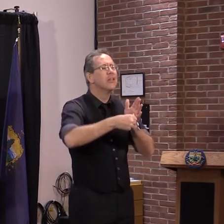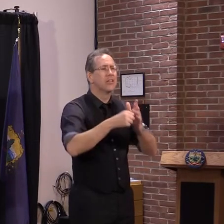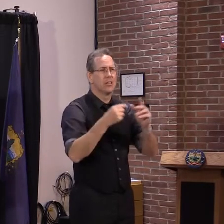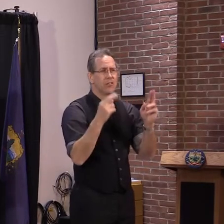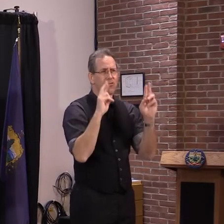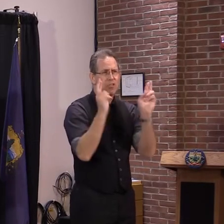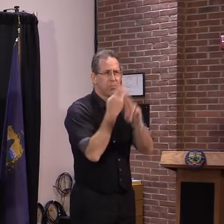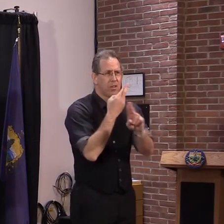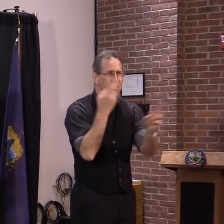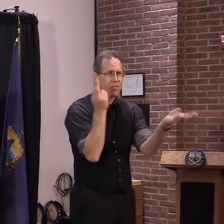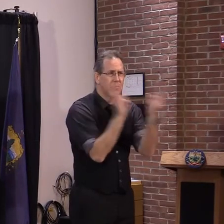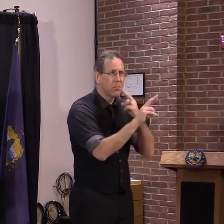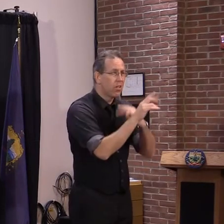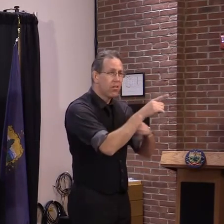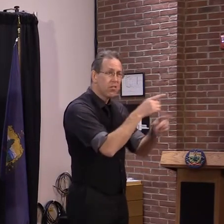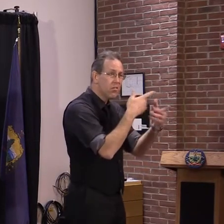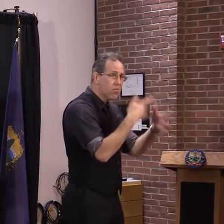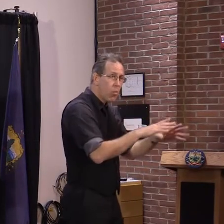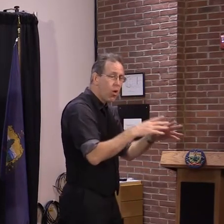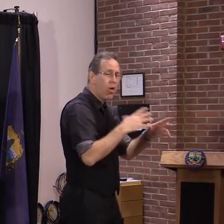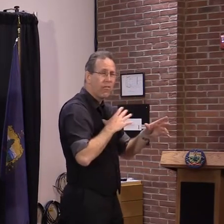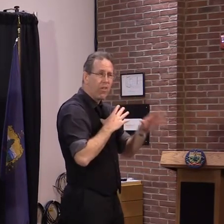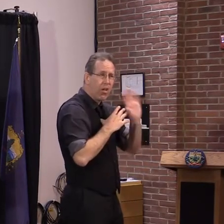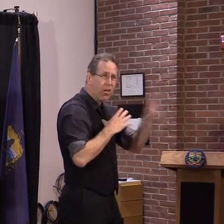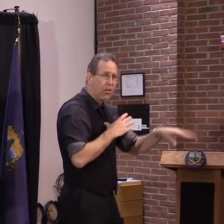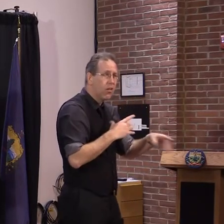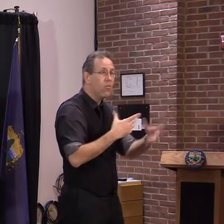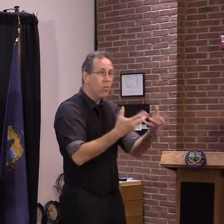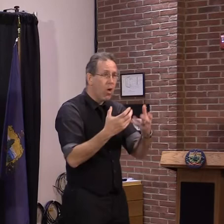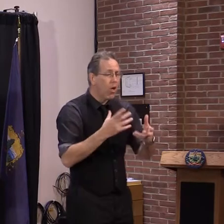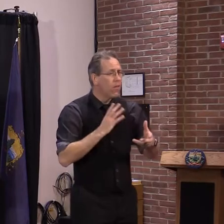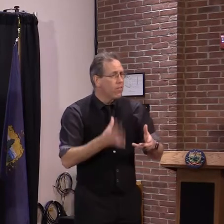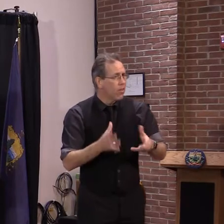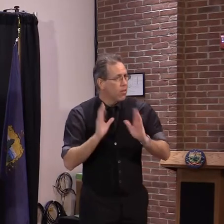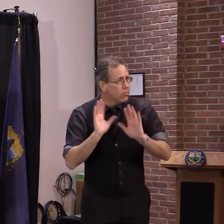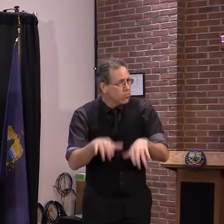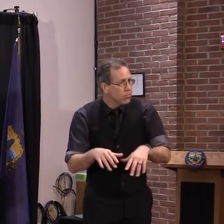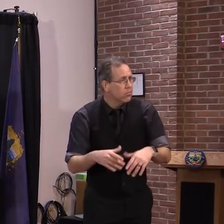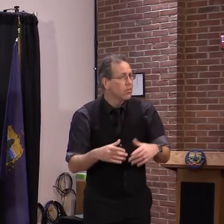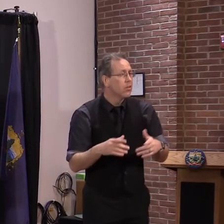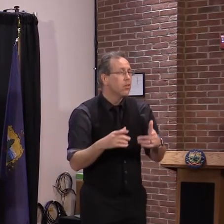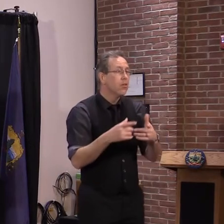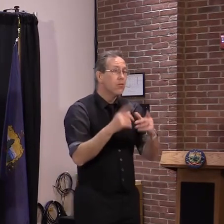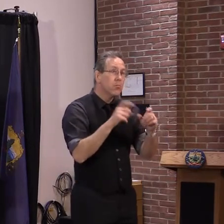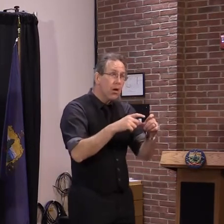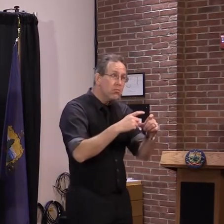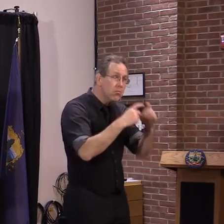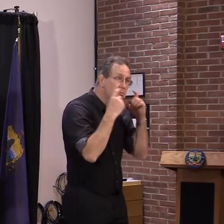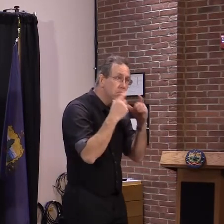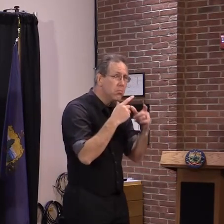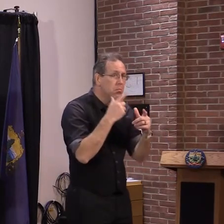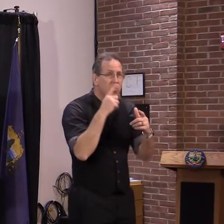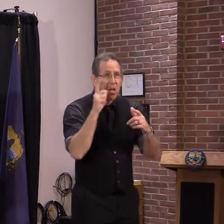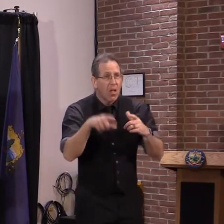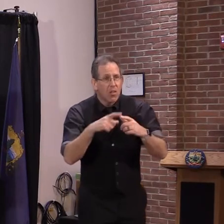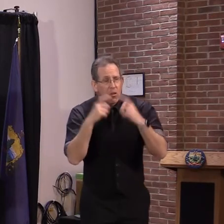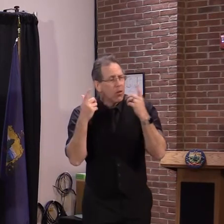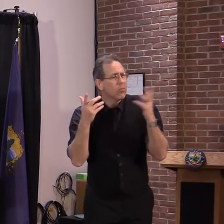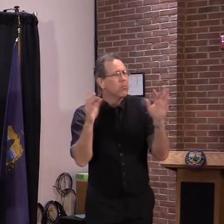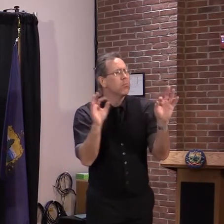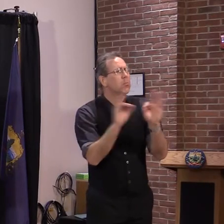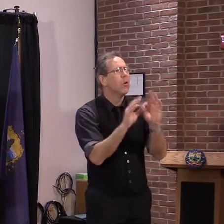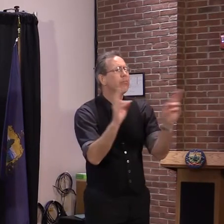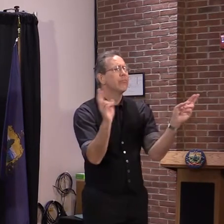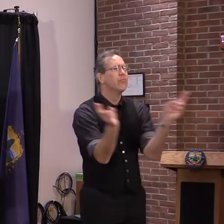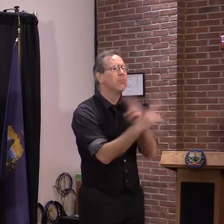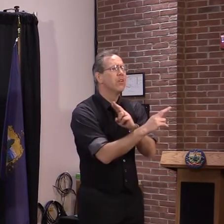need to accept a disposition that personally we might need to be wearing masks, and how we think about the risk might be different than the person next to us,